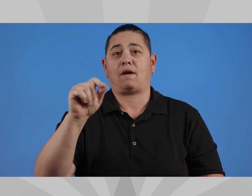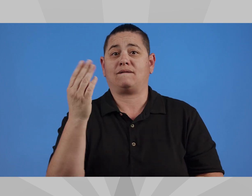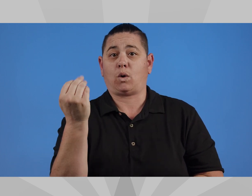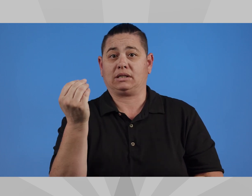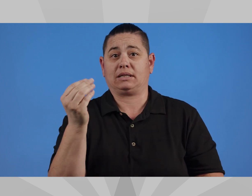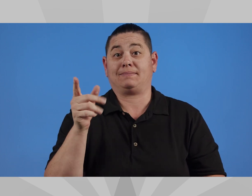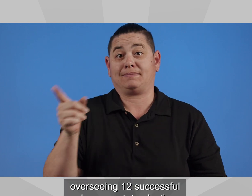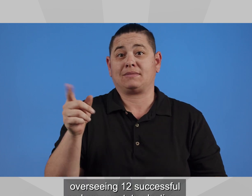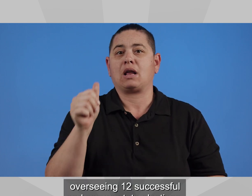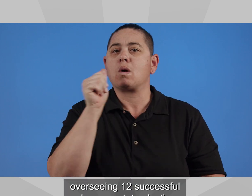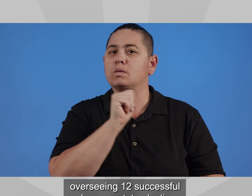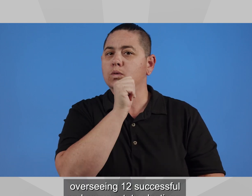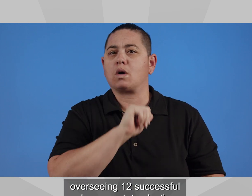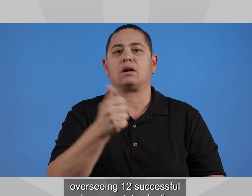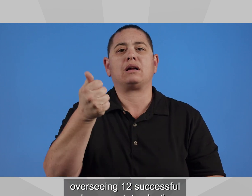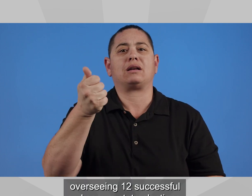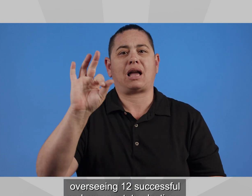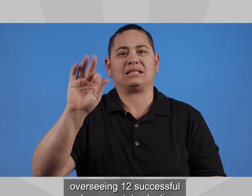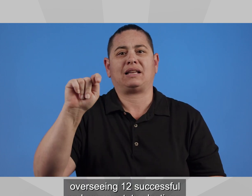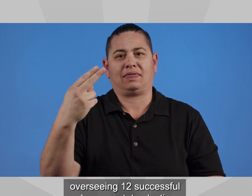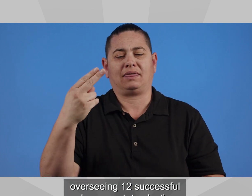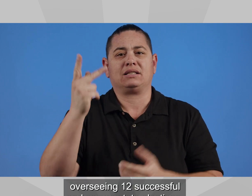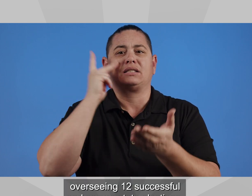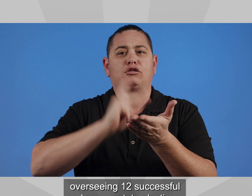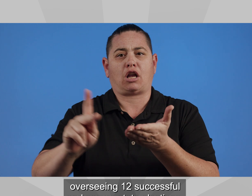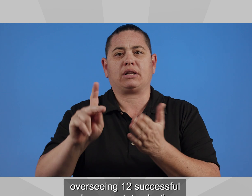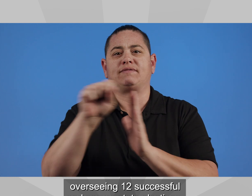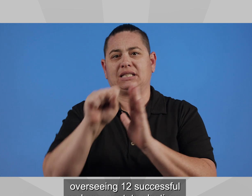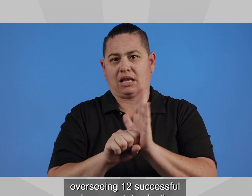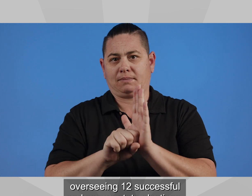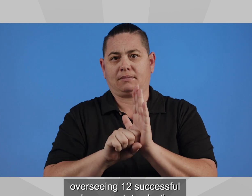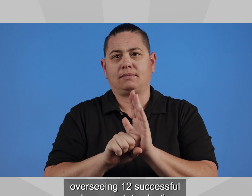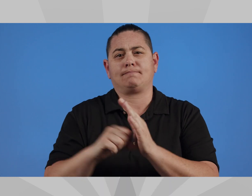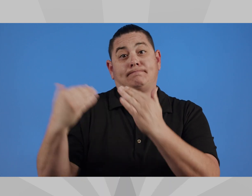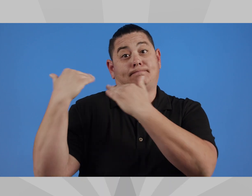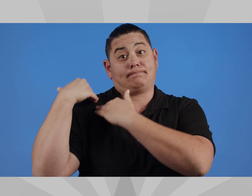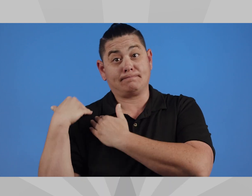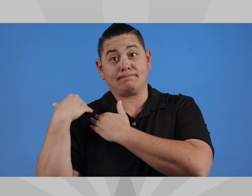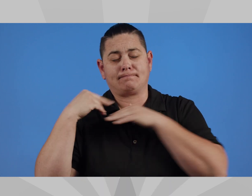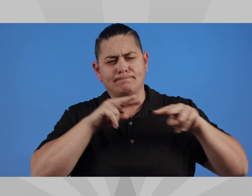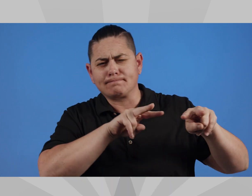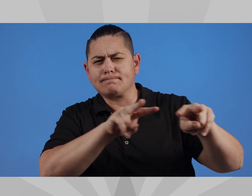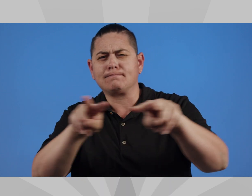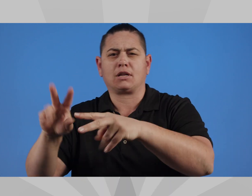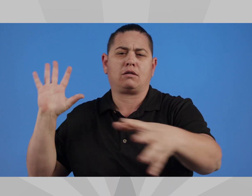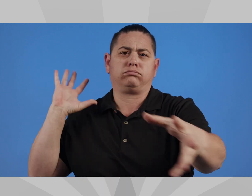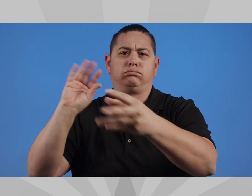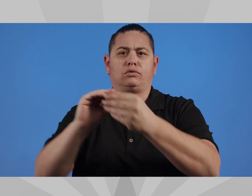2014, overseeing 12 successful and secure state elections.